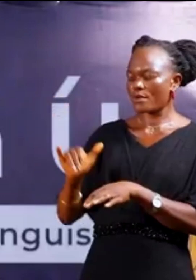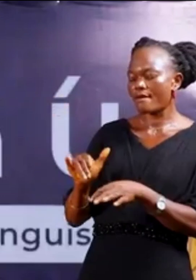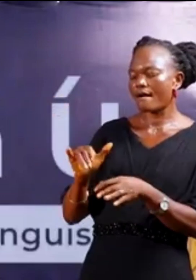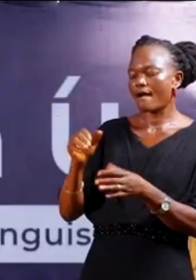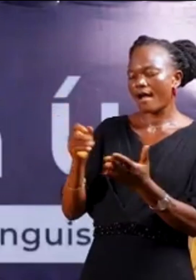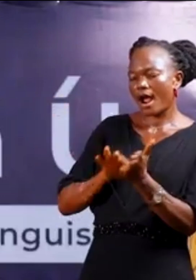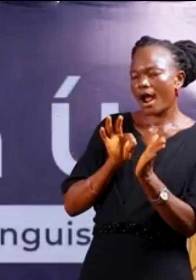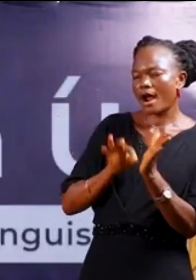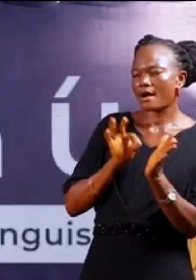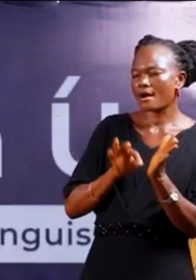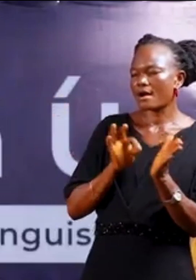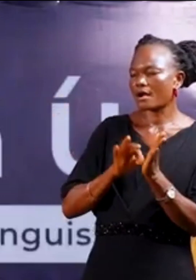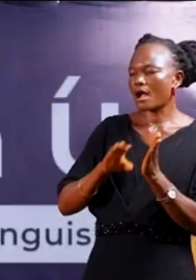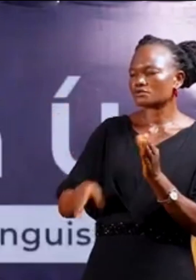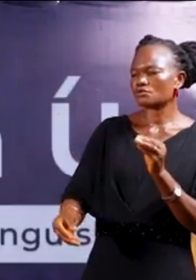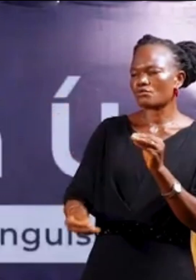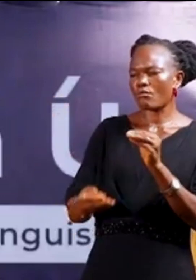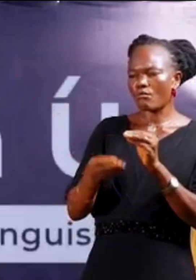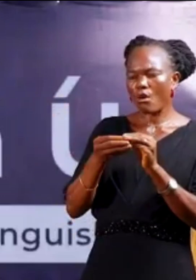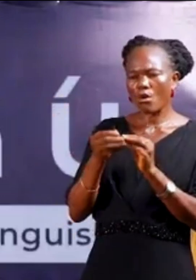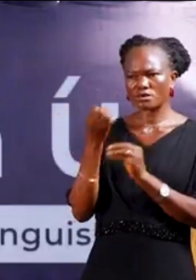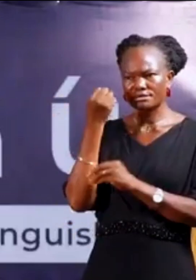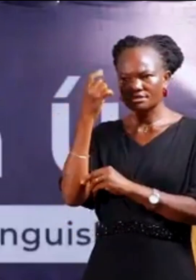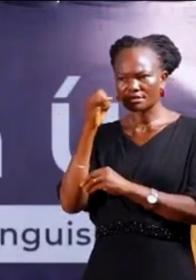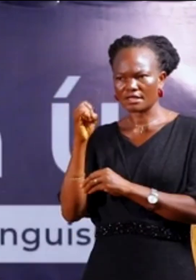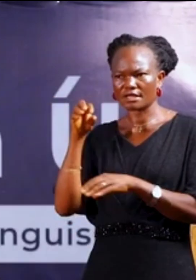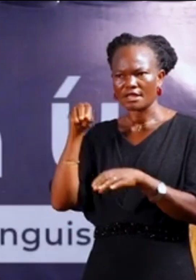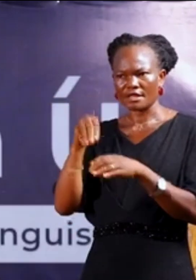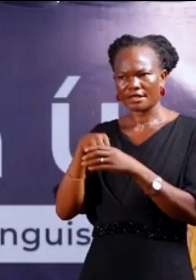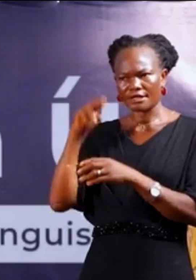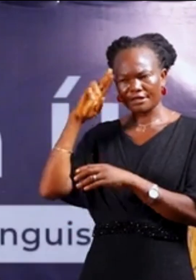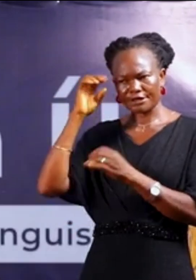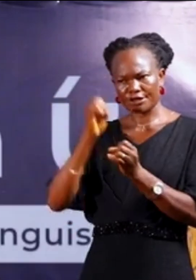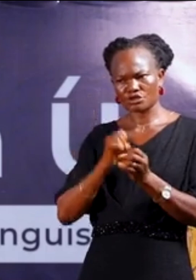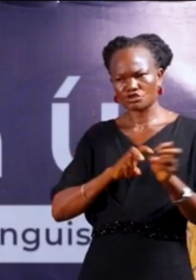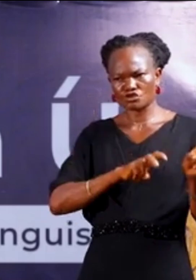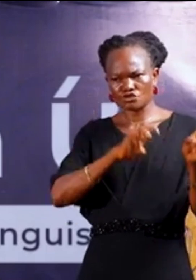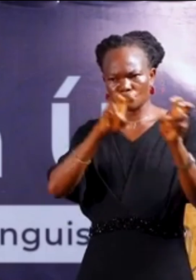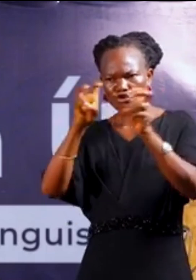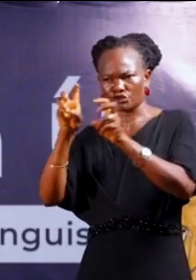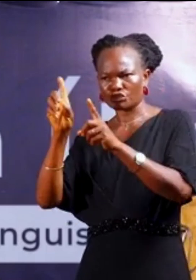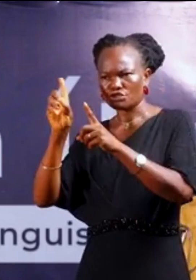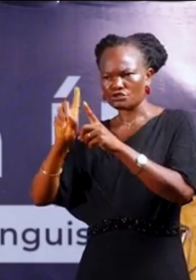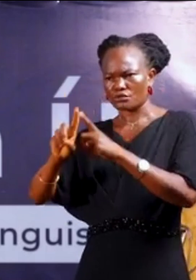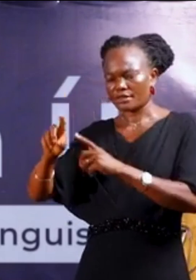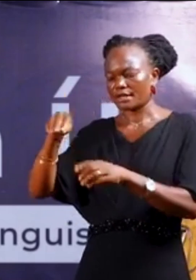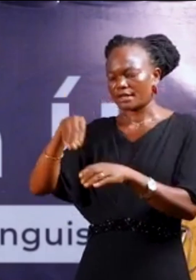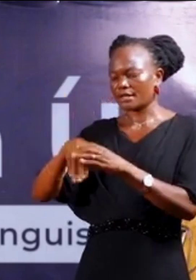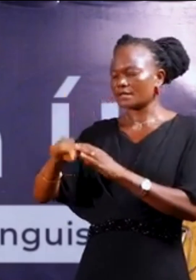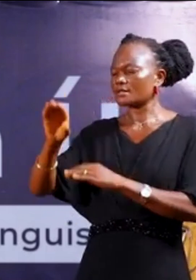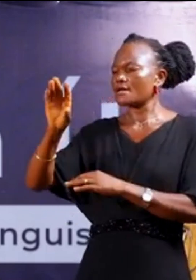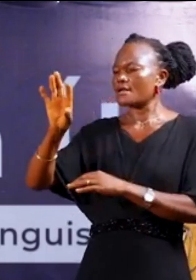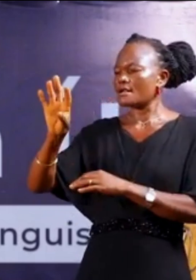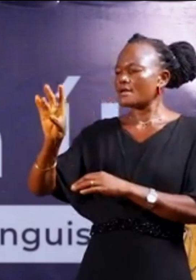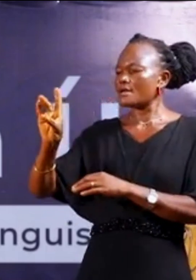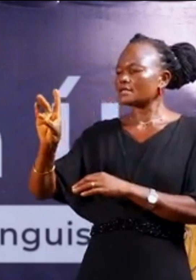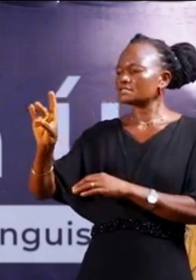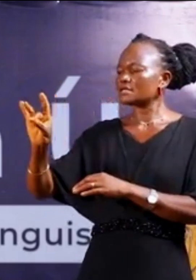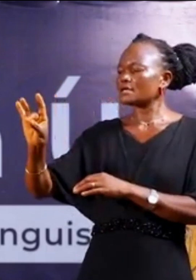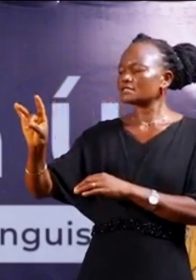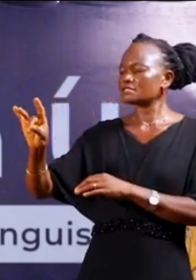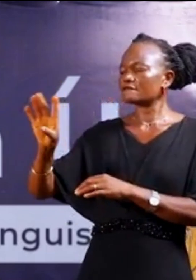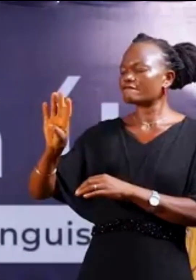accounts offer more perspective. In his journey to Bonny in 1840, Hermann